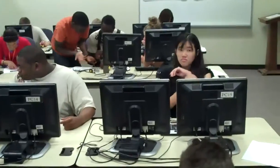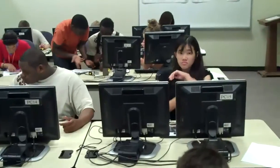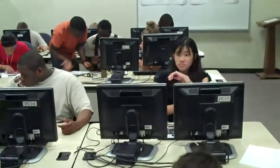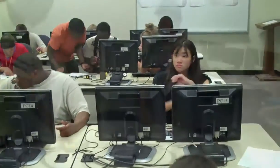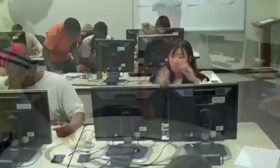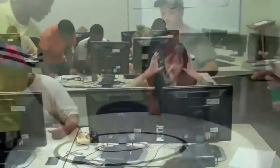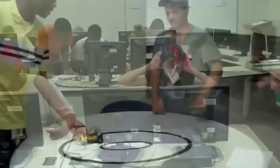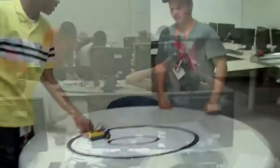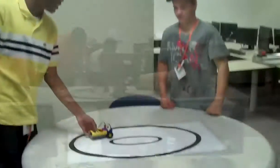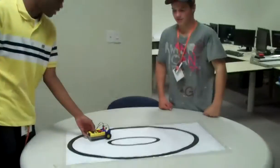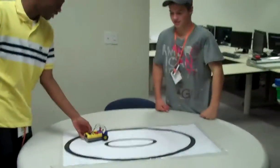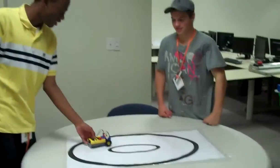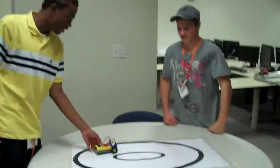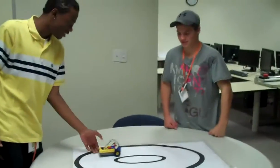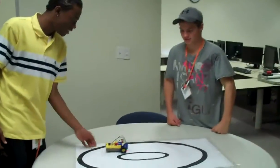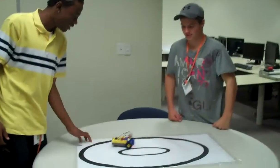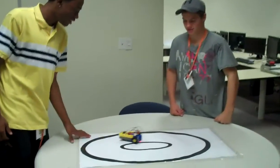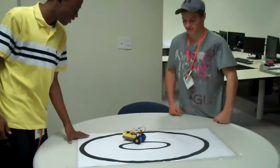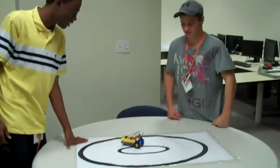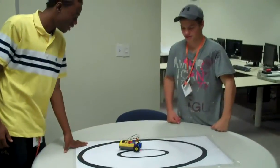That's That's it.